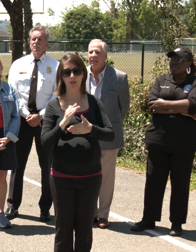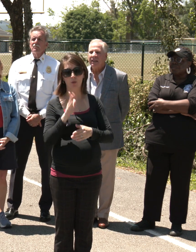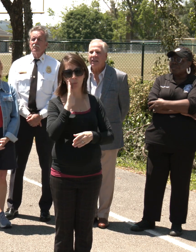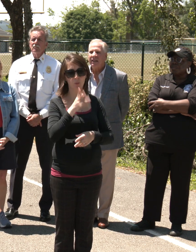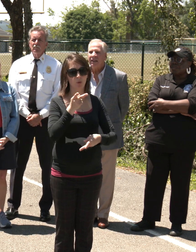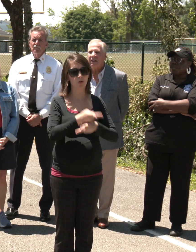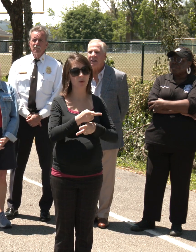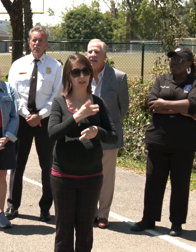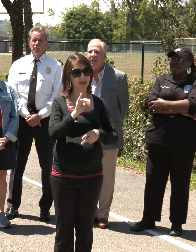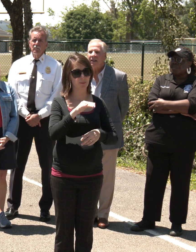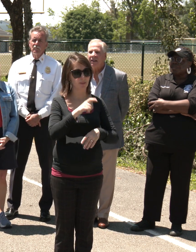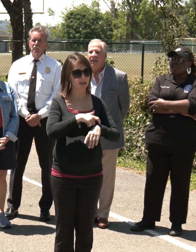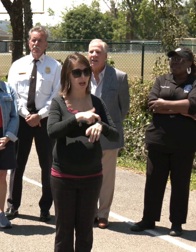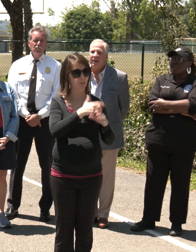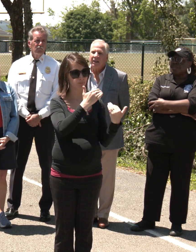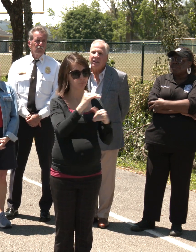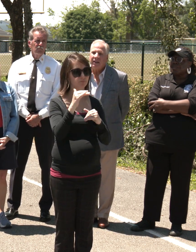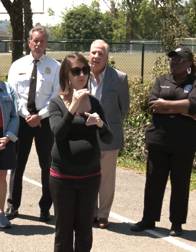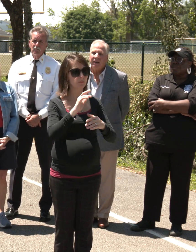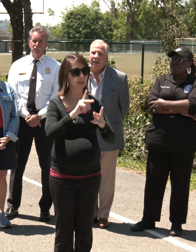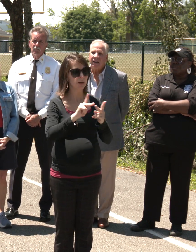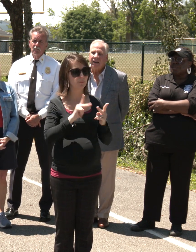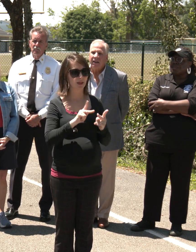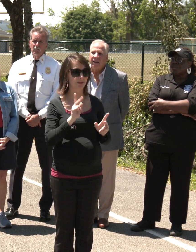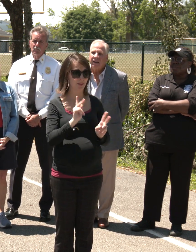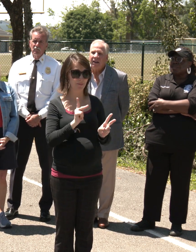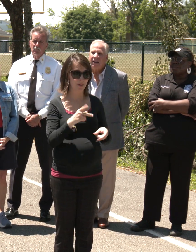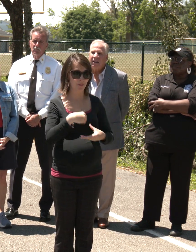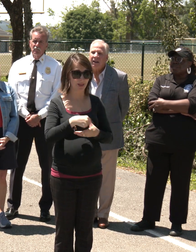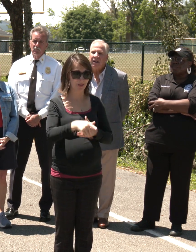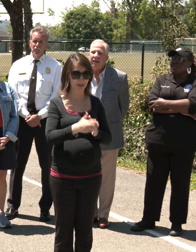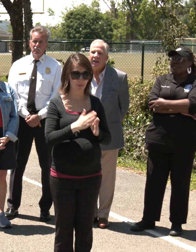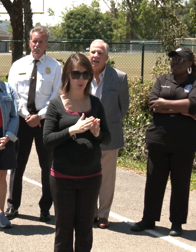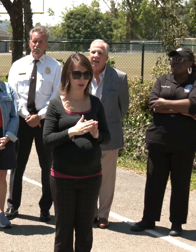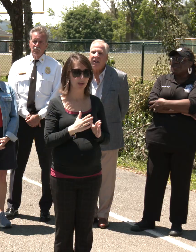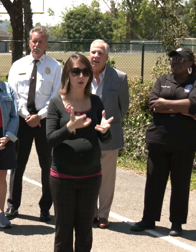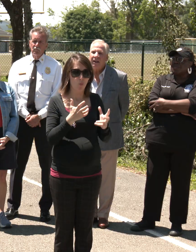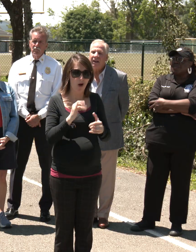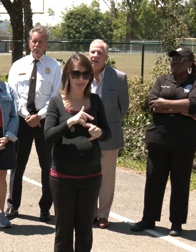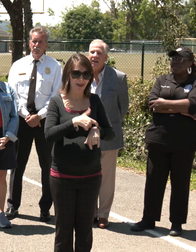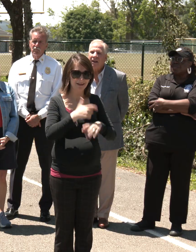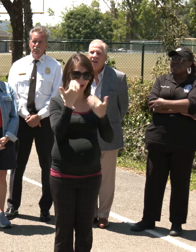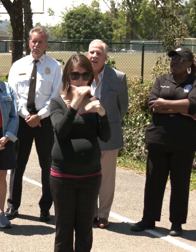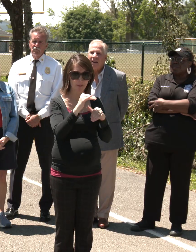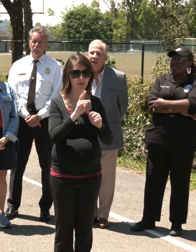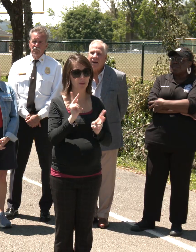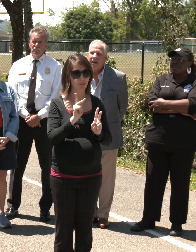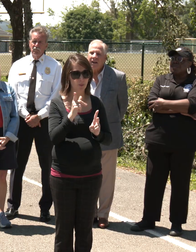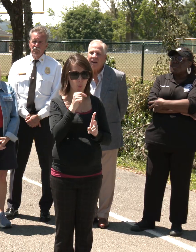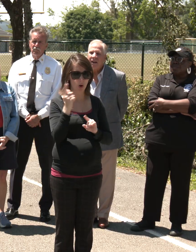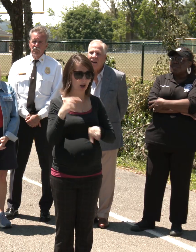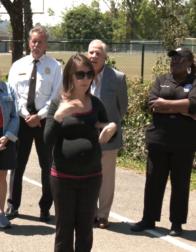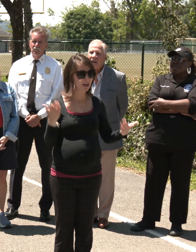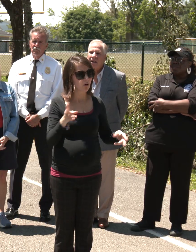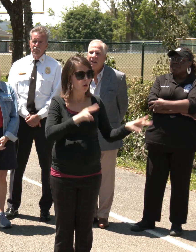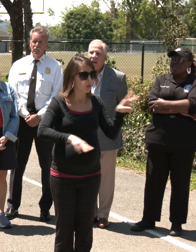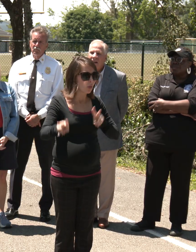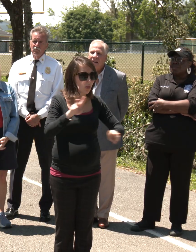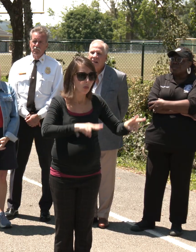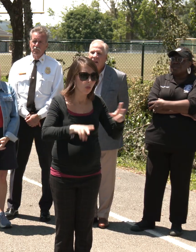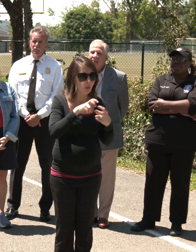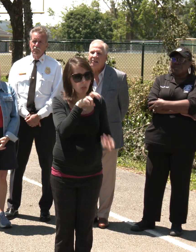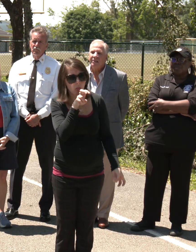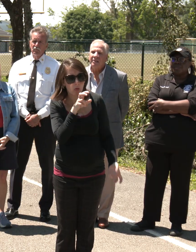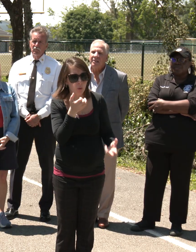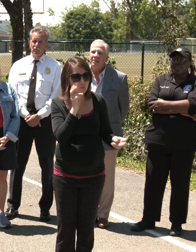place. The community wants this curfew because they don't want people coming in that don't belong there. Even people that are doing voyeurism coming in, and